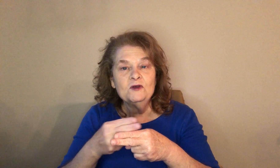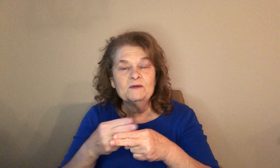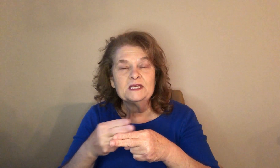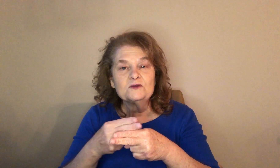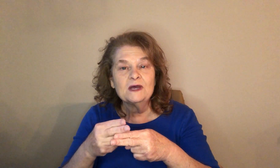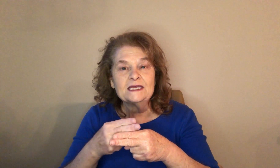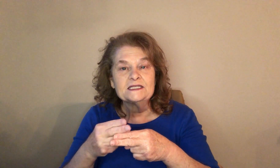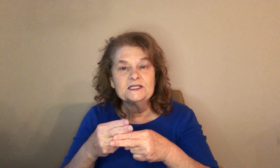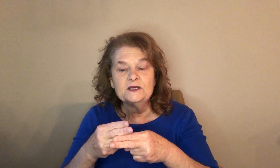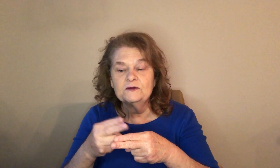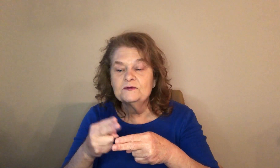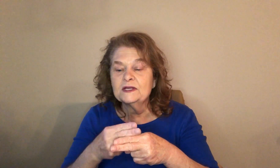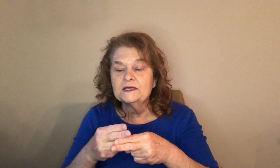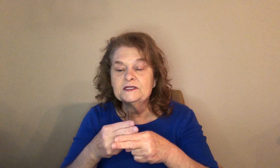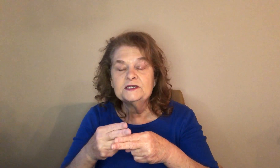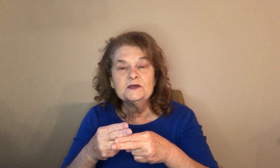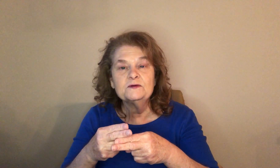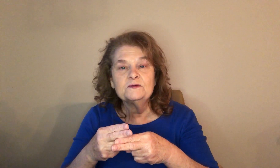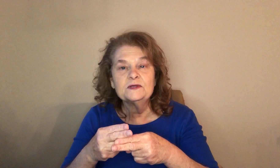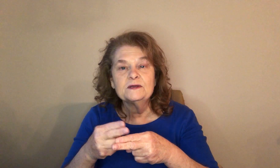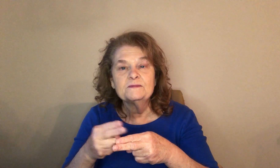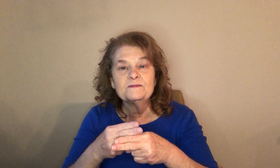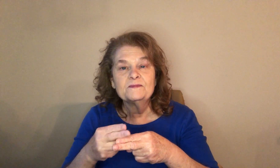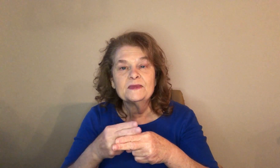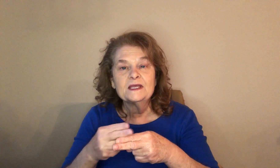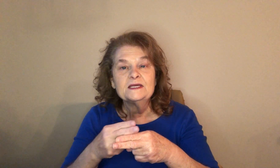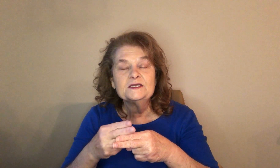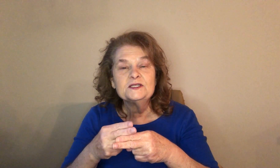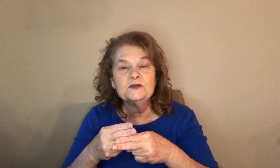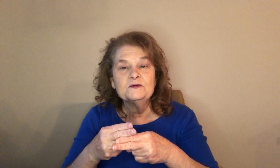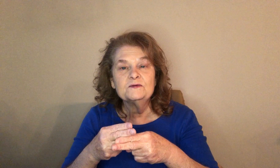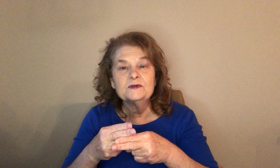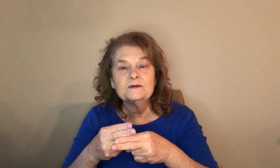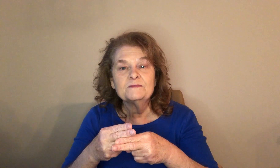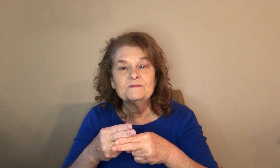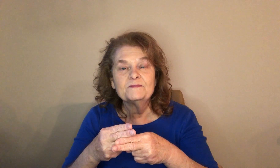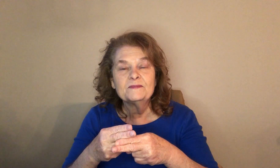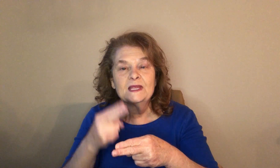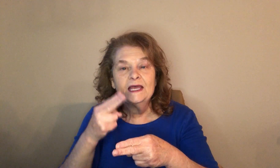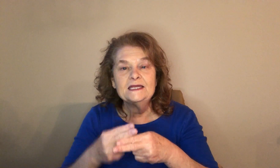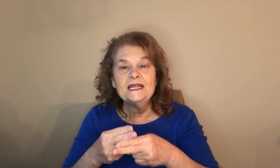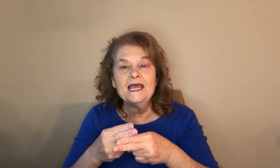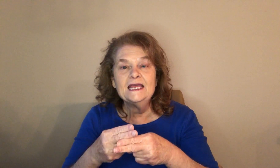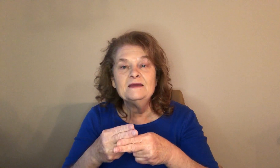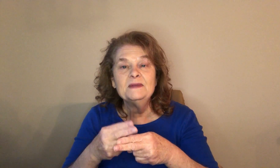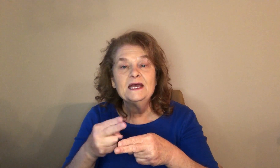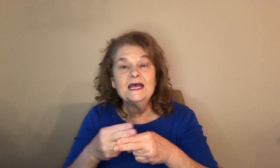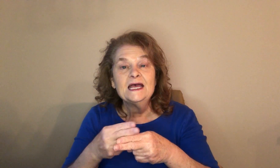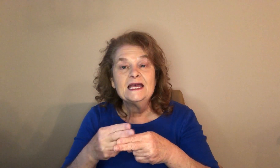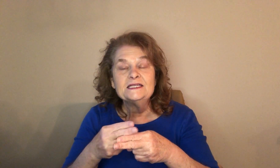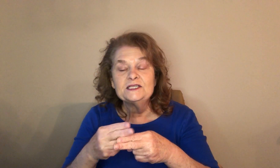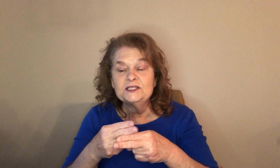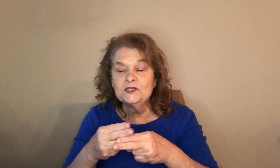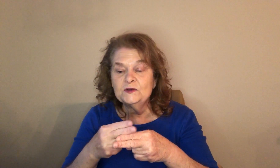them this way is soon, soon, soon. Name and